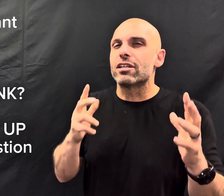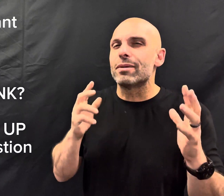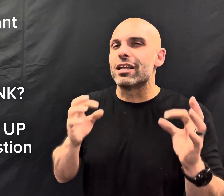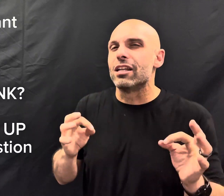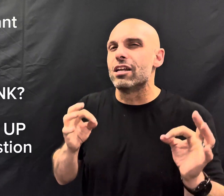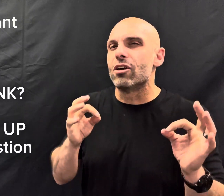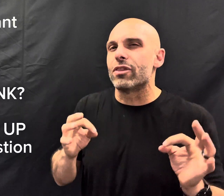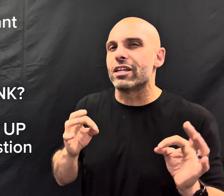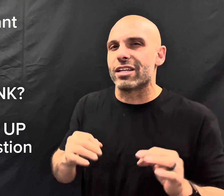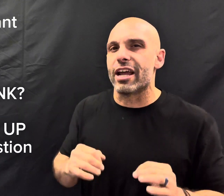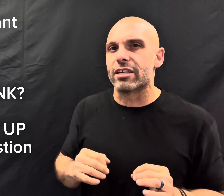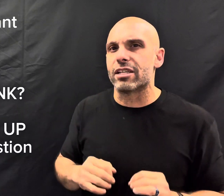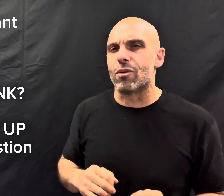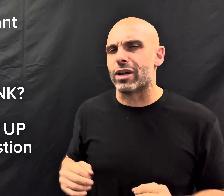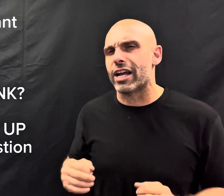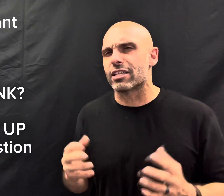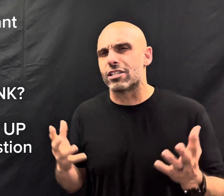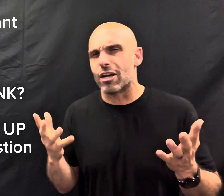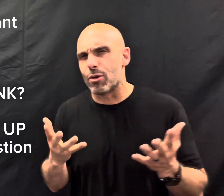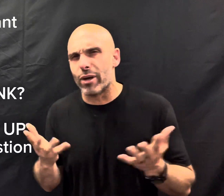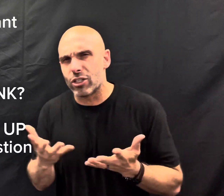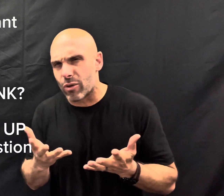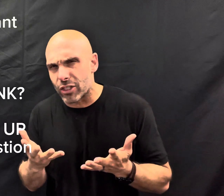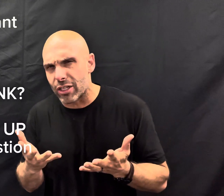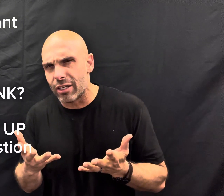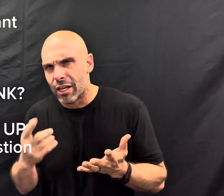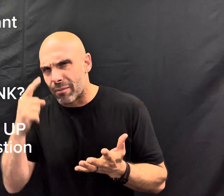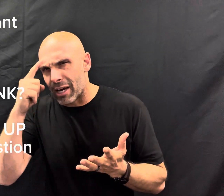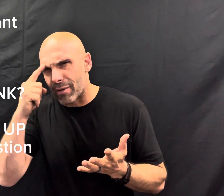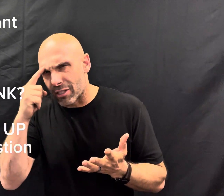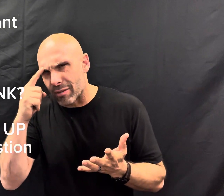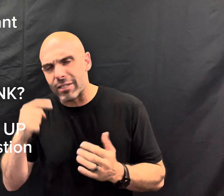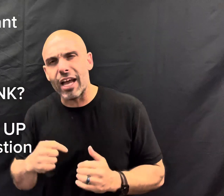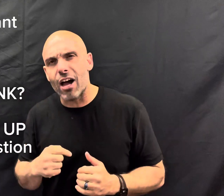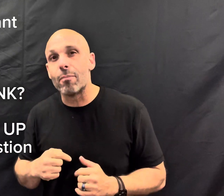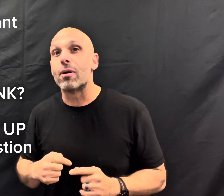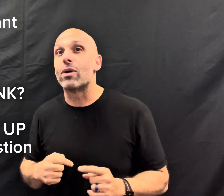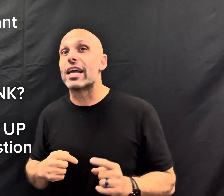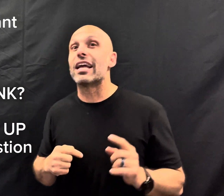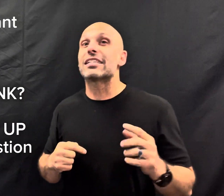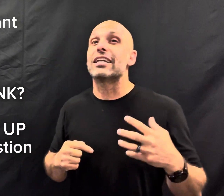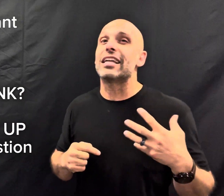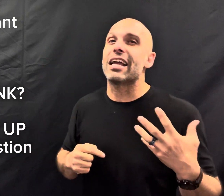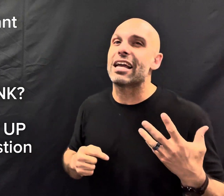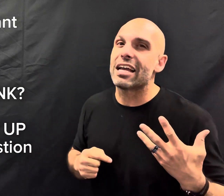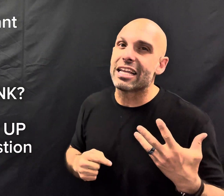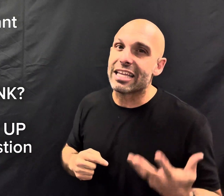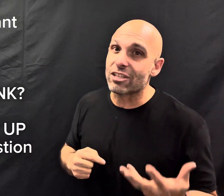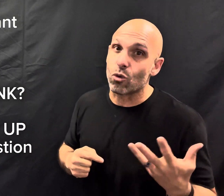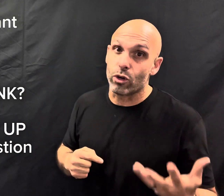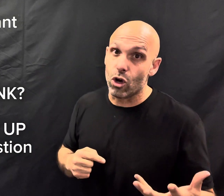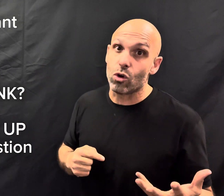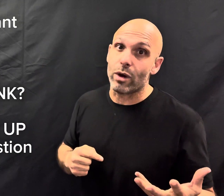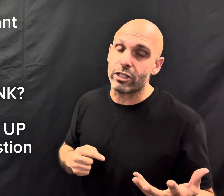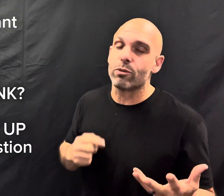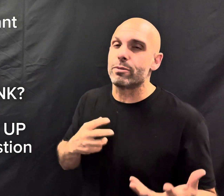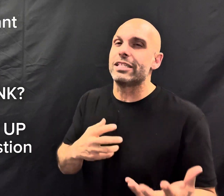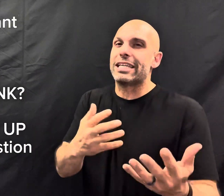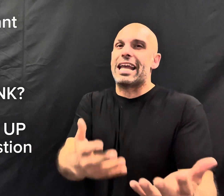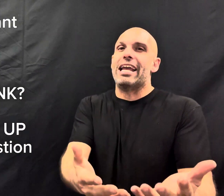the little things in ASL. When I ask a WH question, my eyebrows come down, but when I ask a yes or no question, which means the